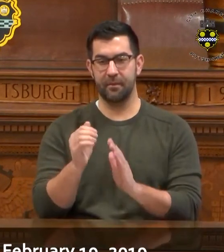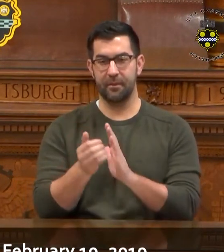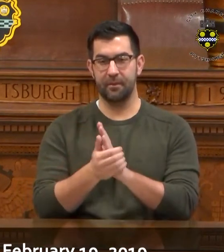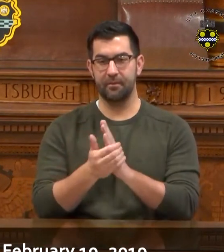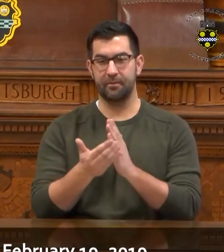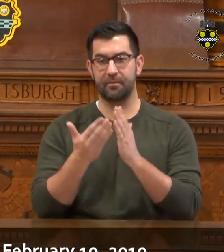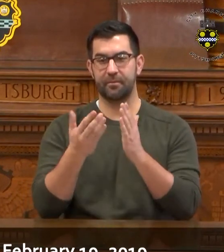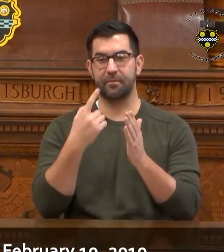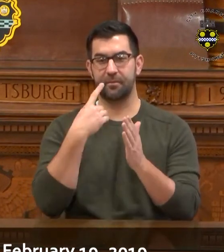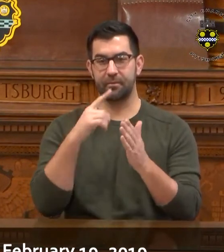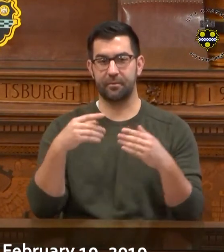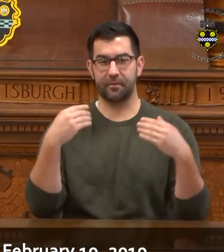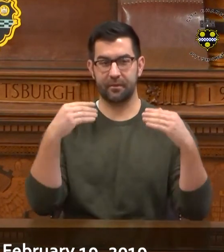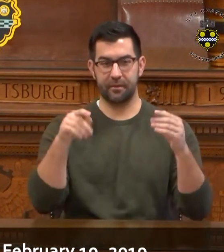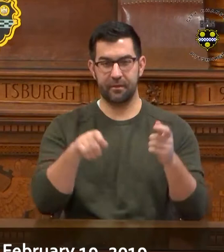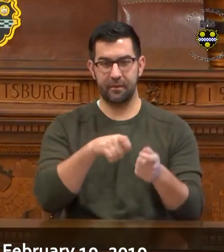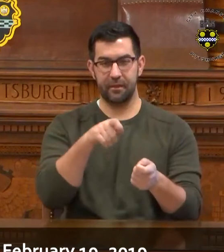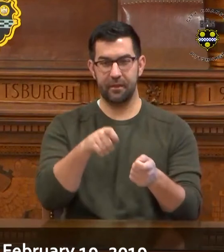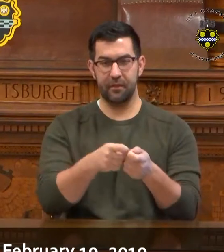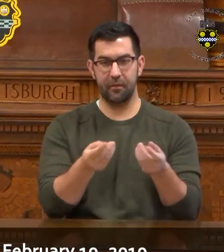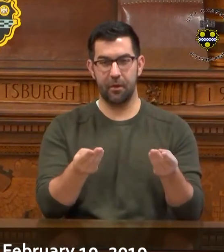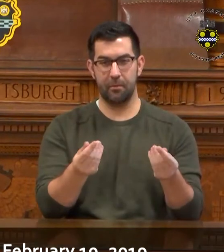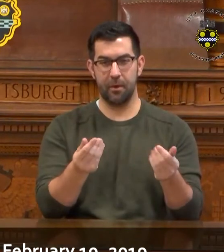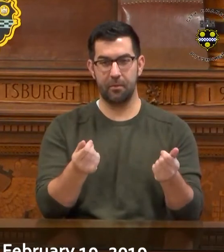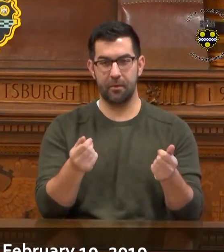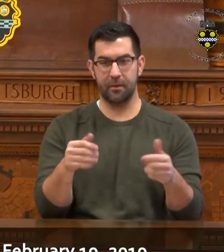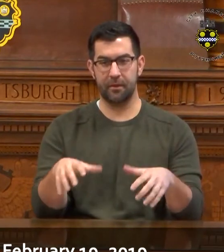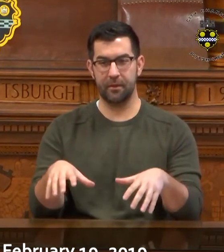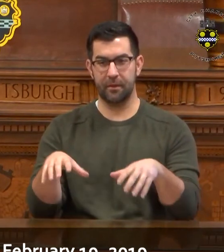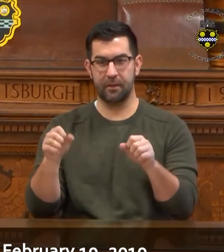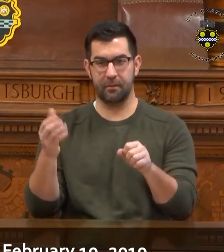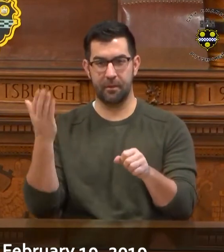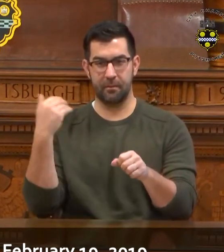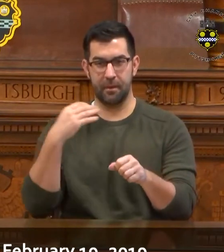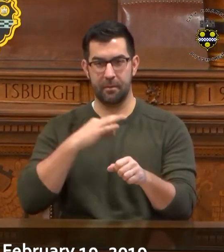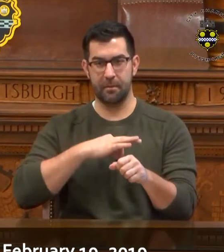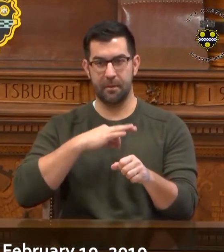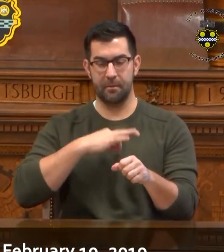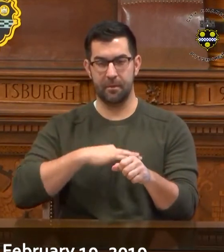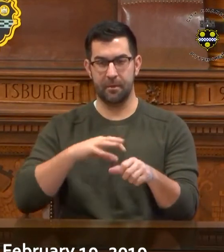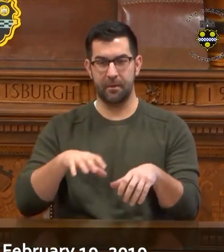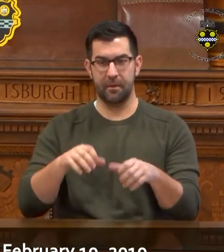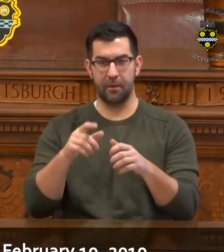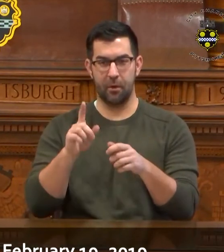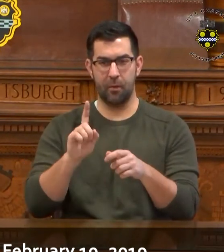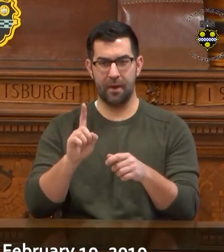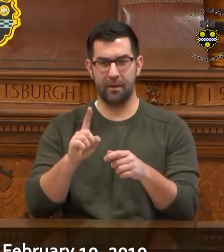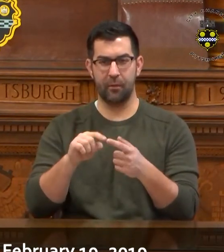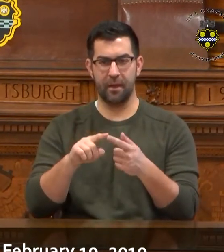resolution providing for the sale of certain property acquired by the City of Pittsburgh at tax sales.